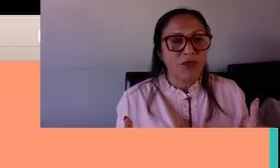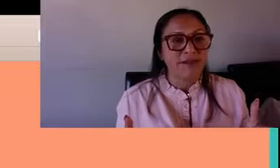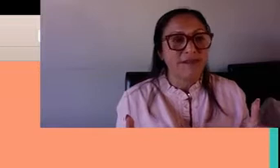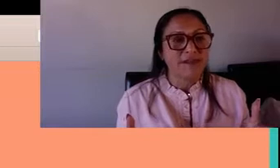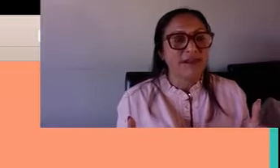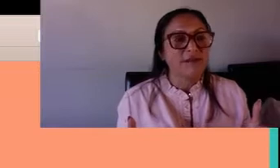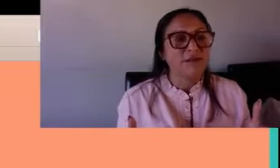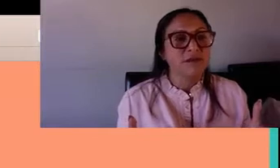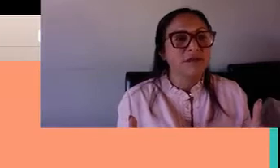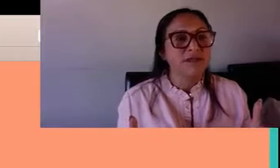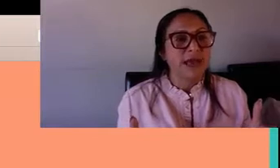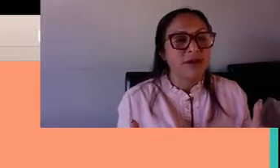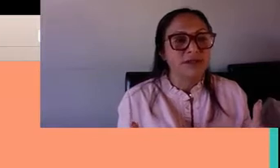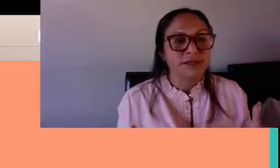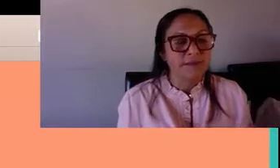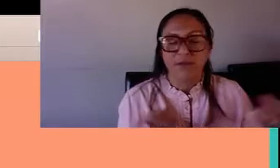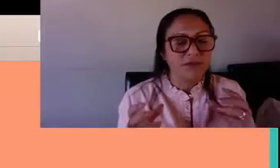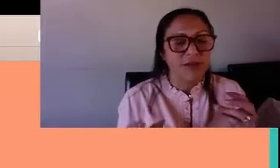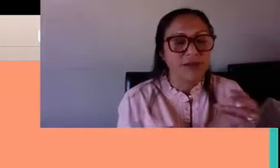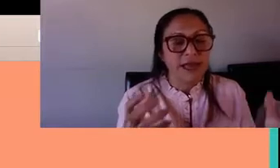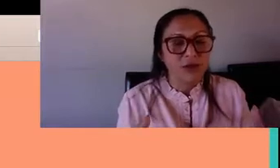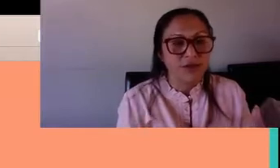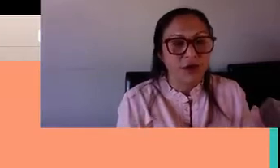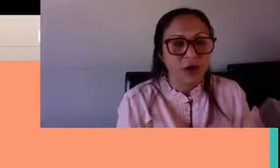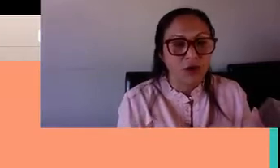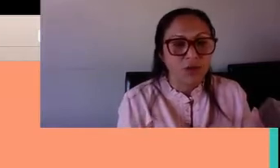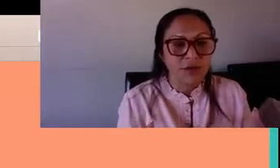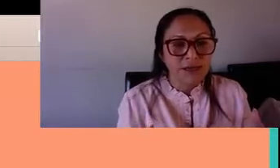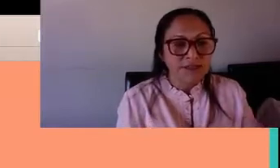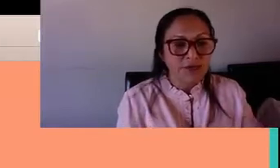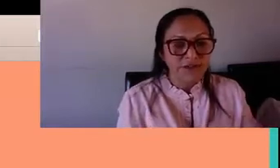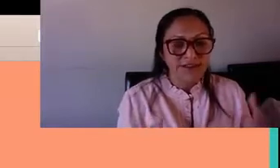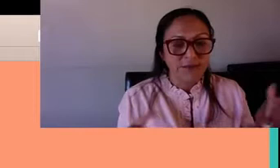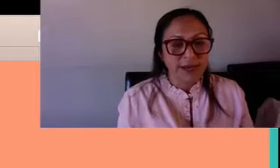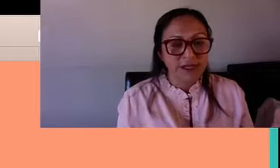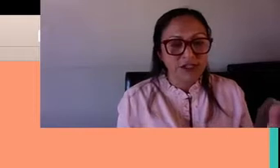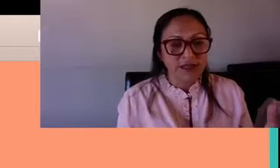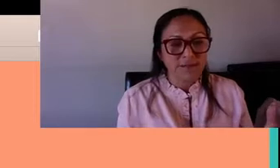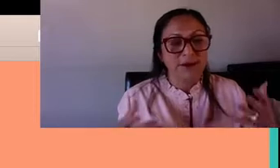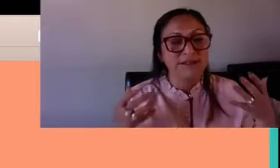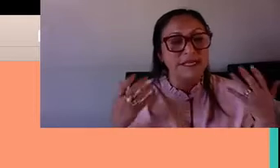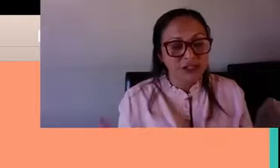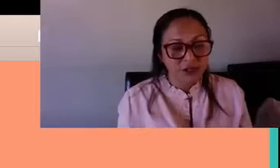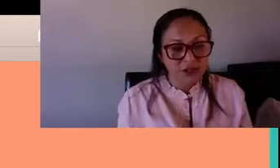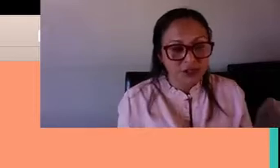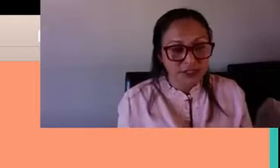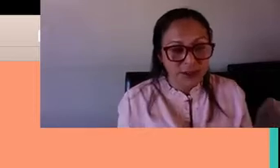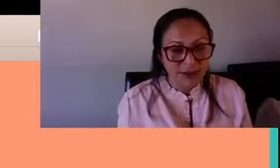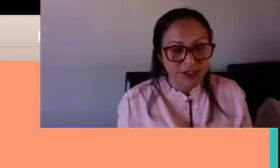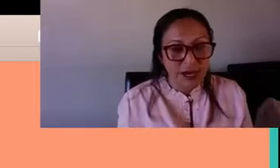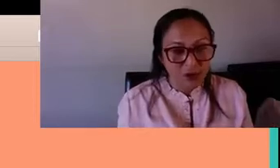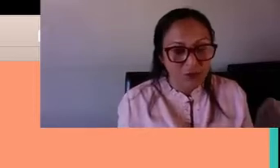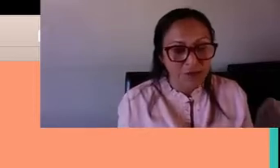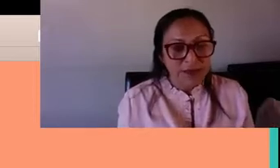with the sounds, I'm sorry, the language of the home. So if it's Spanish, that the parents teach their children